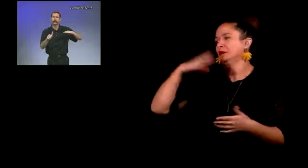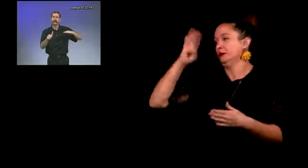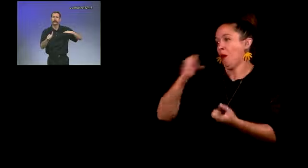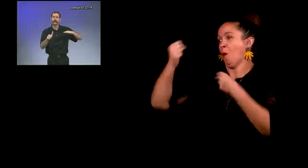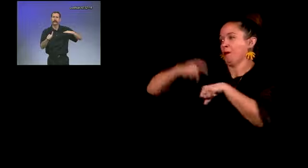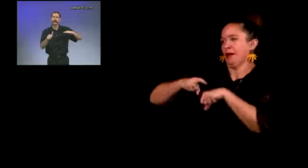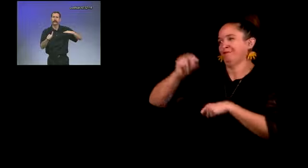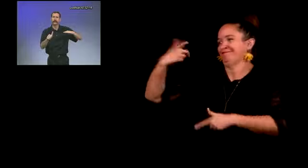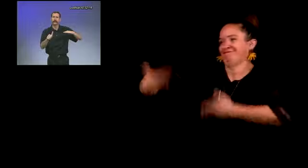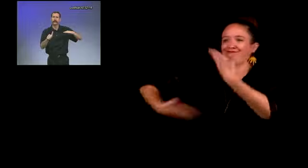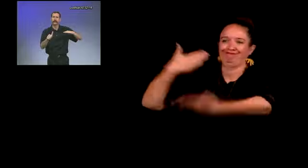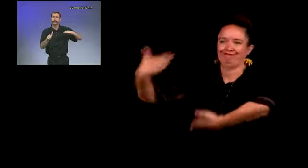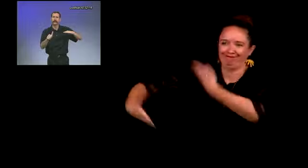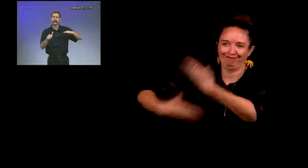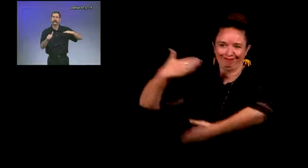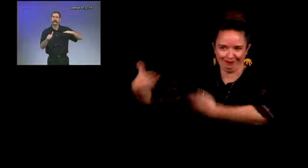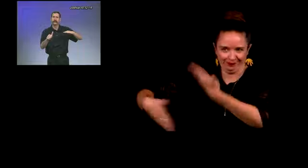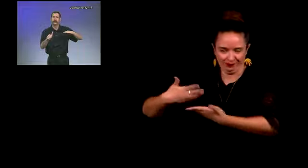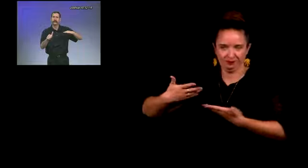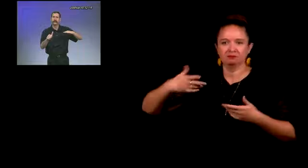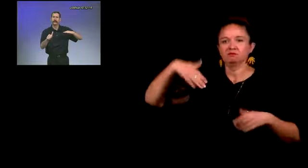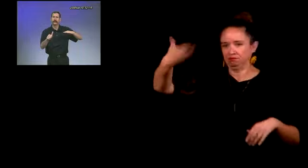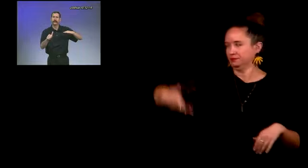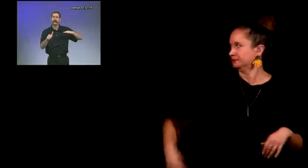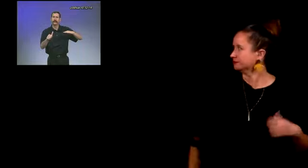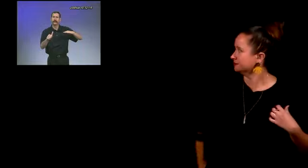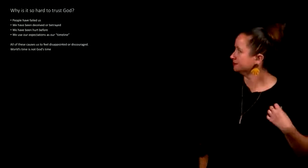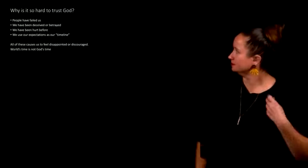And then everything kind of went back to normal and normal process.